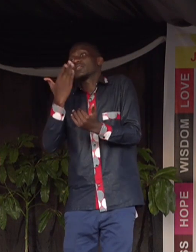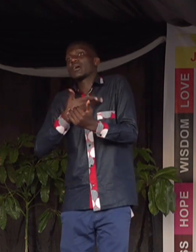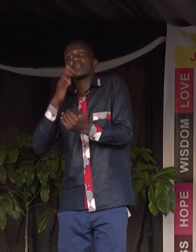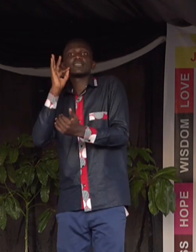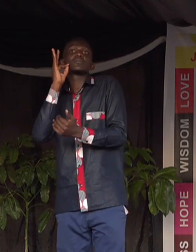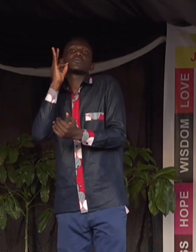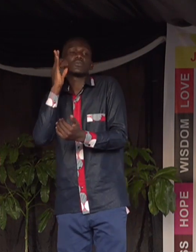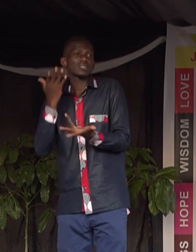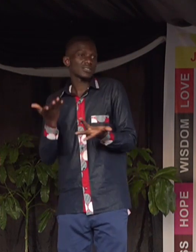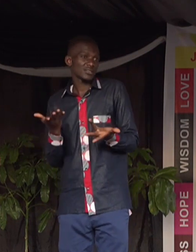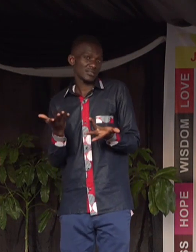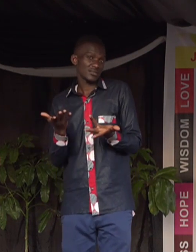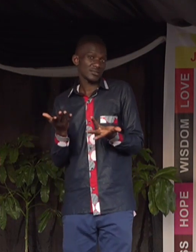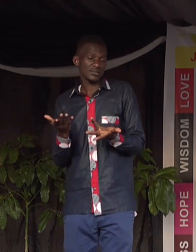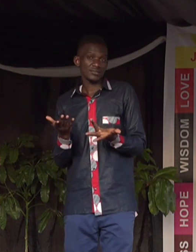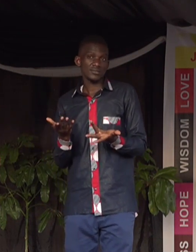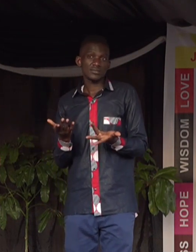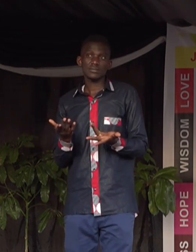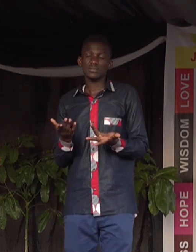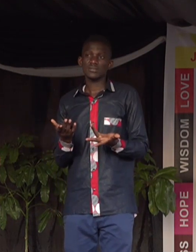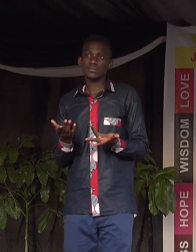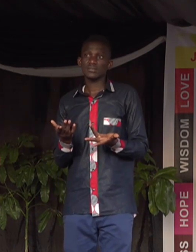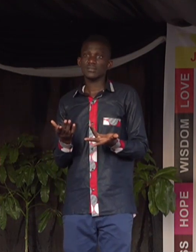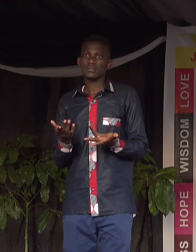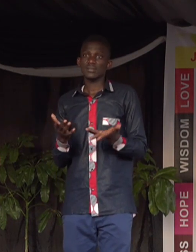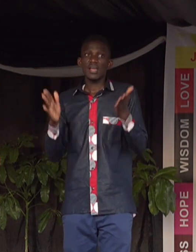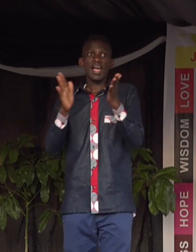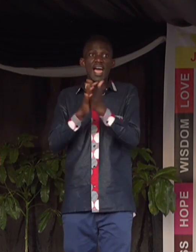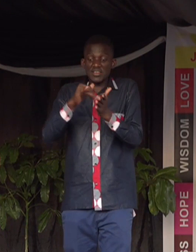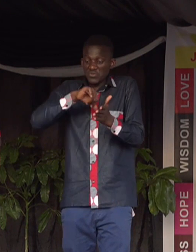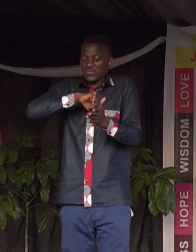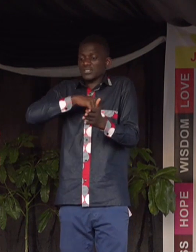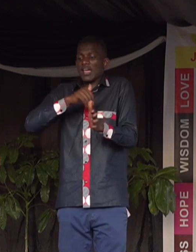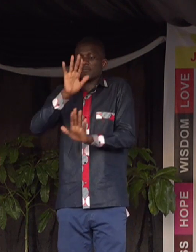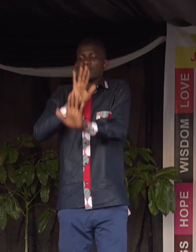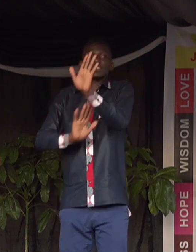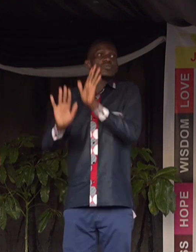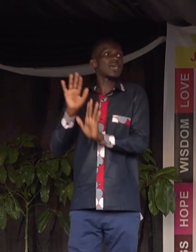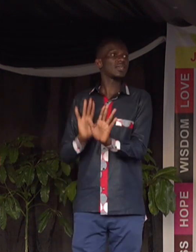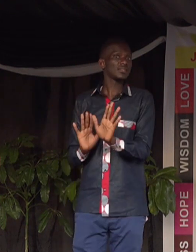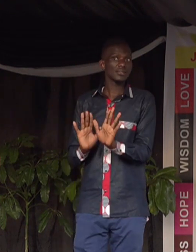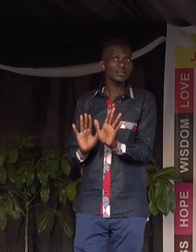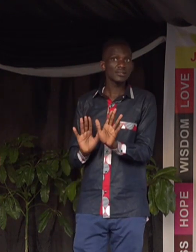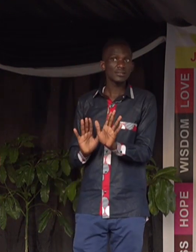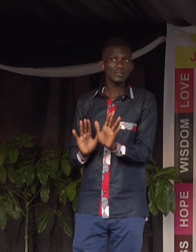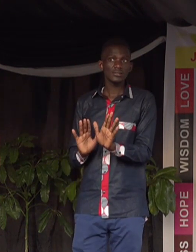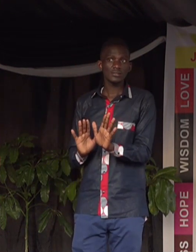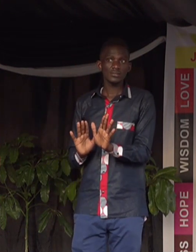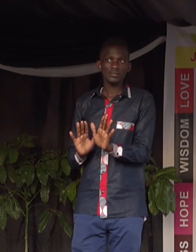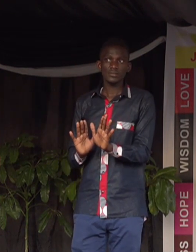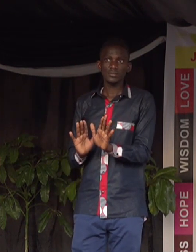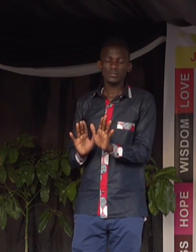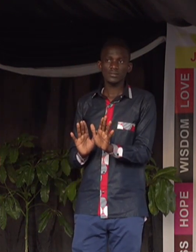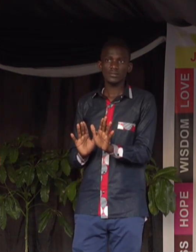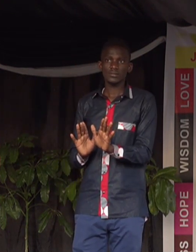Nti abantu abasinga baagala balabe baba bali kibala kino. And for them they don't want to bear. Bonga tebaagala kubeera na kibala